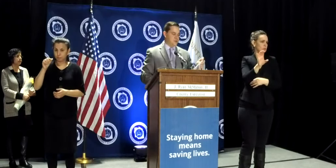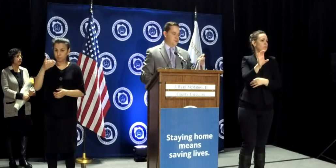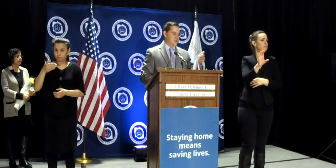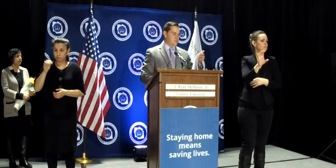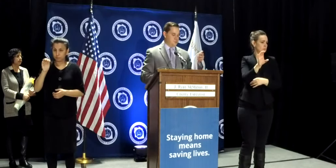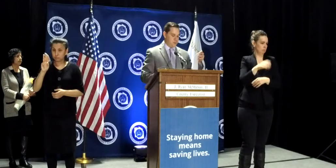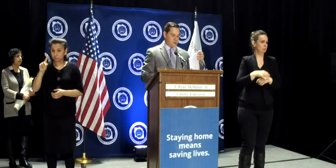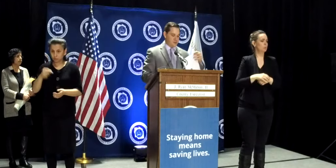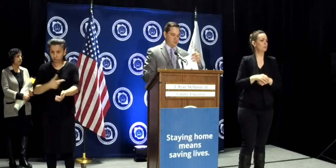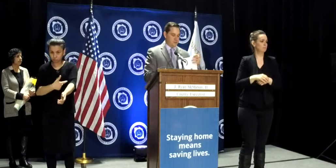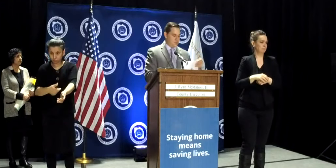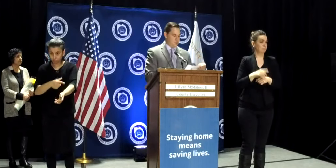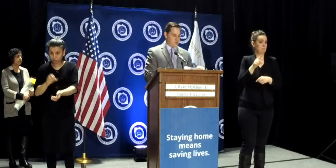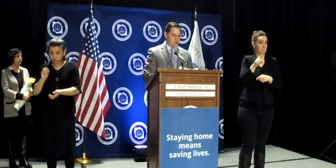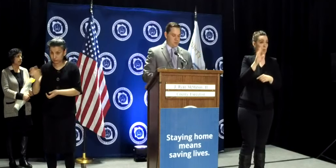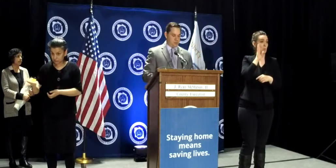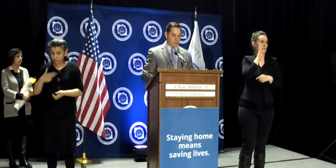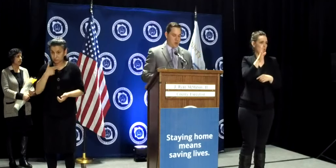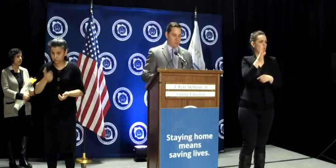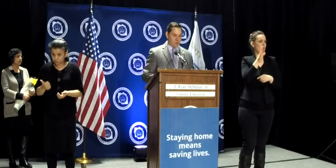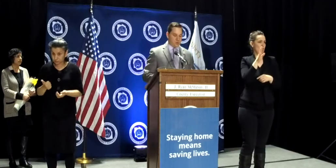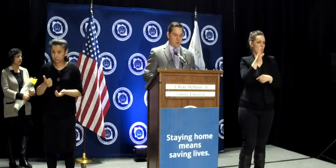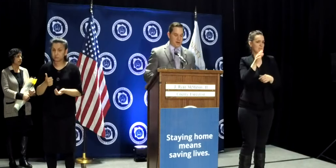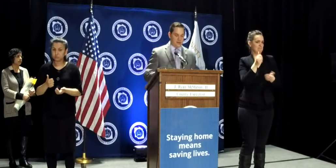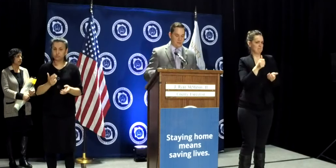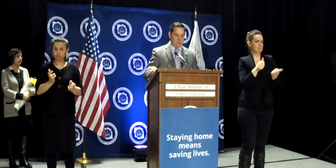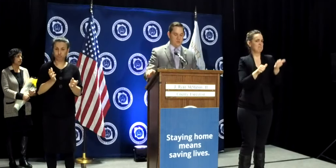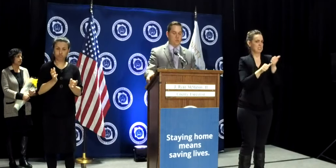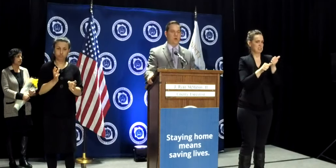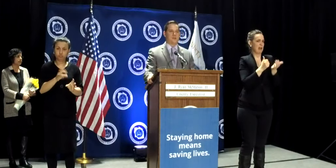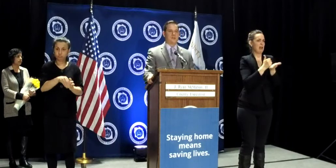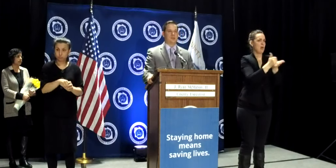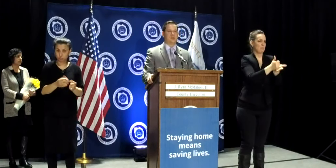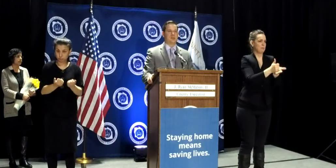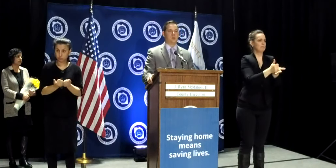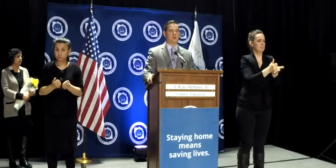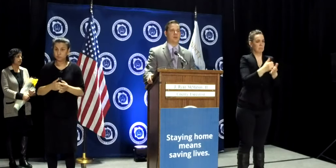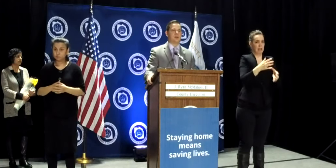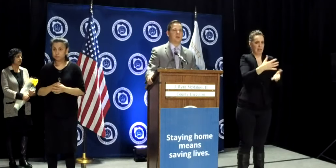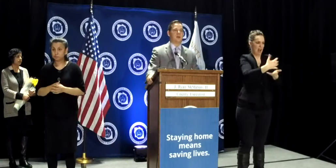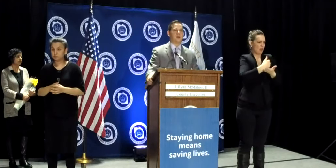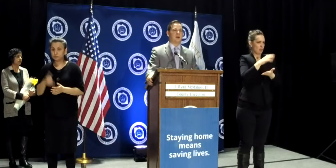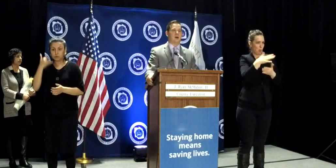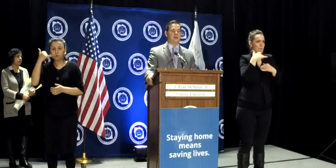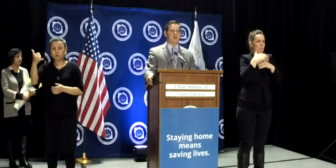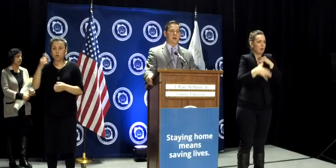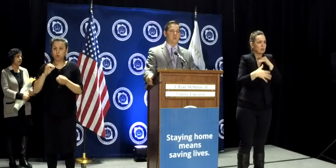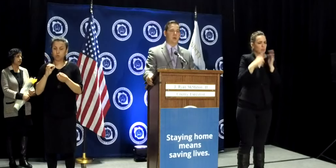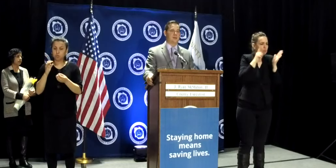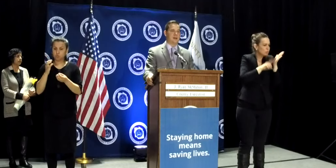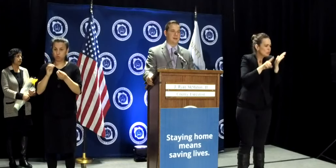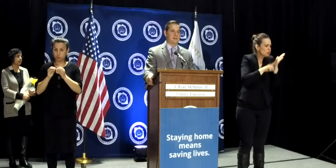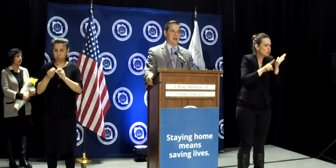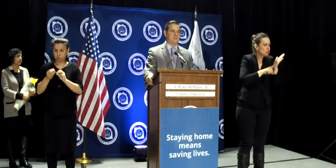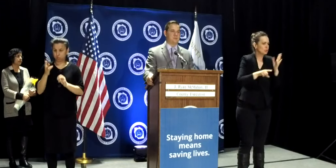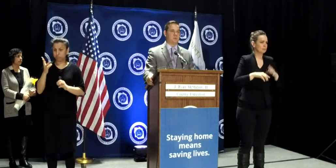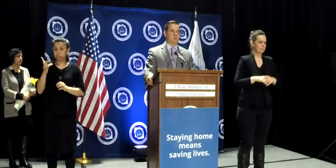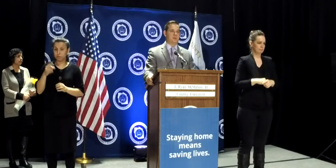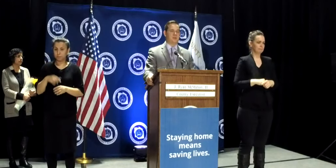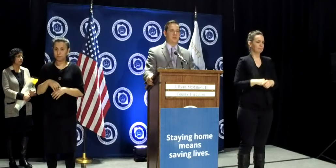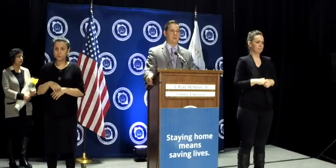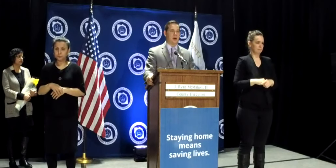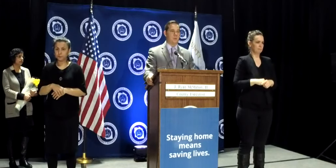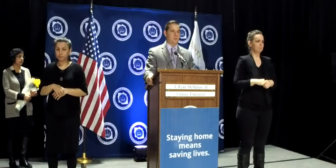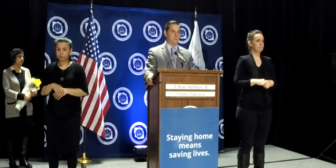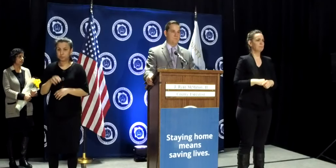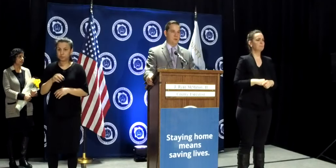Access to assistance. We have some numbers we want to give you and some organizations that we think in these unprecedented times people